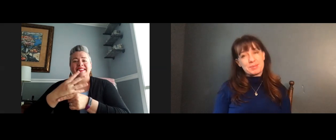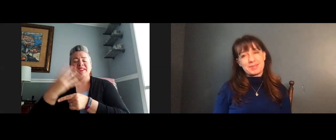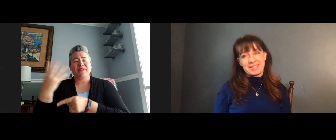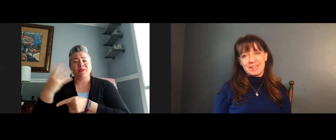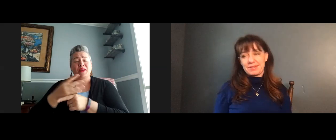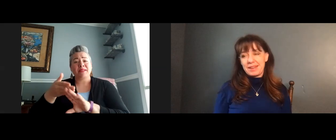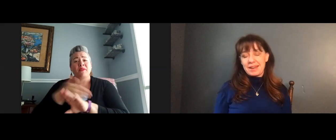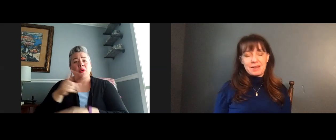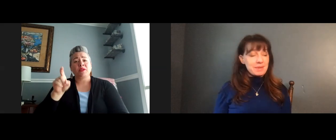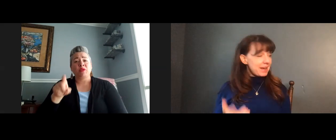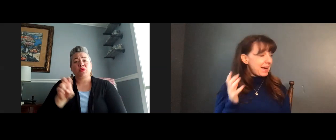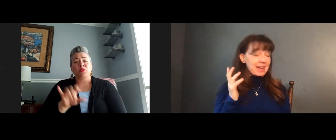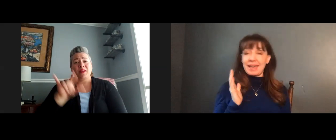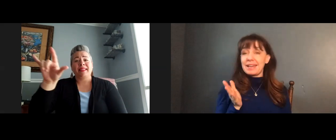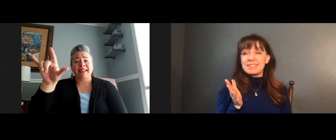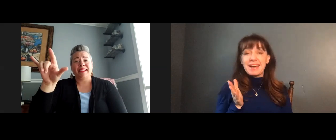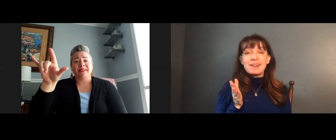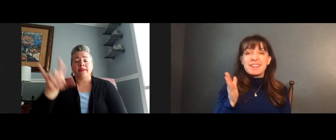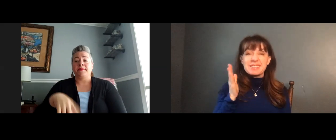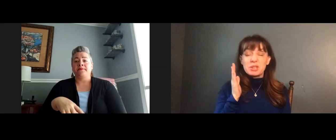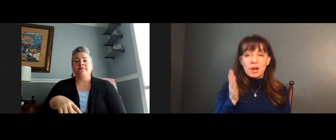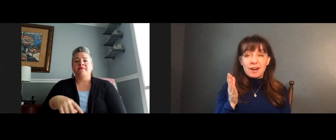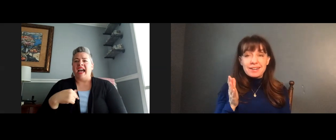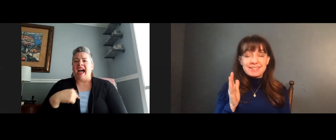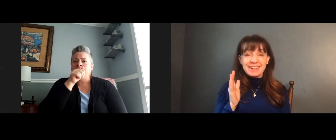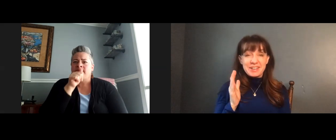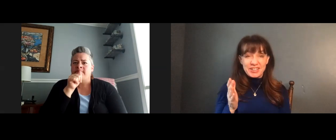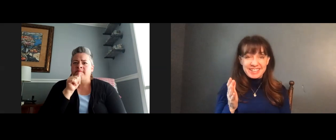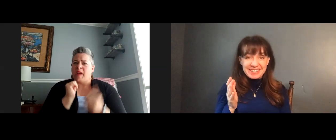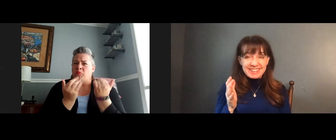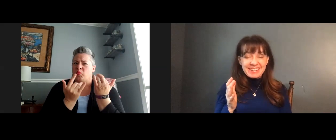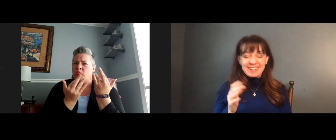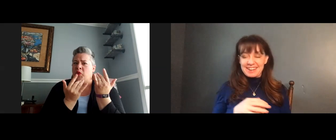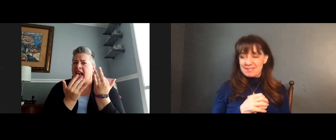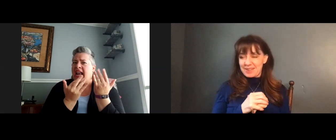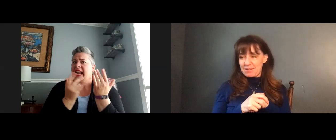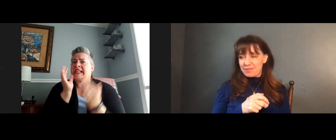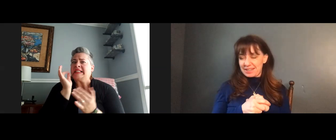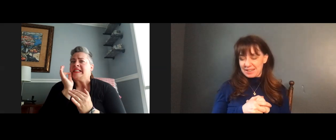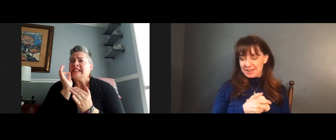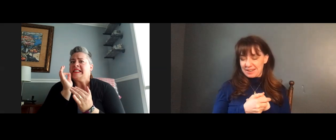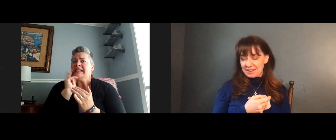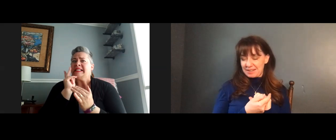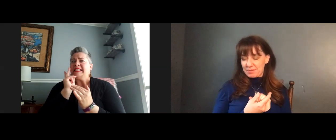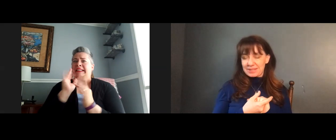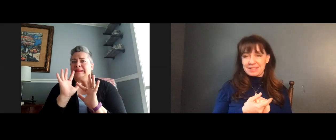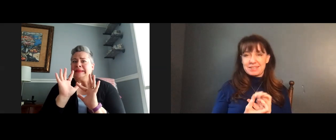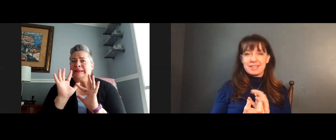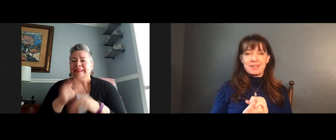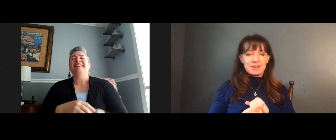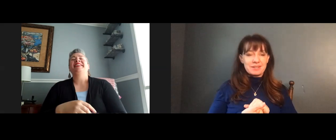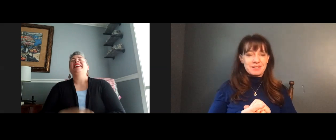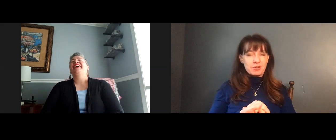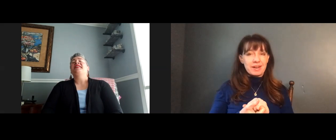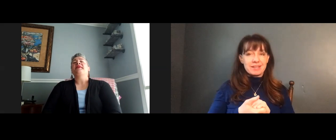before we were supposed to leave um i held out as long as i could um in fact uh it wasn't